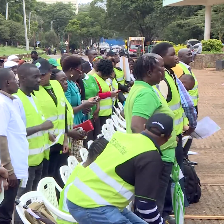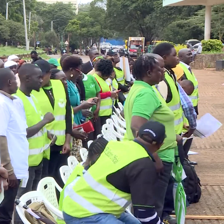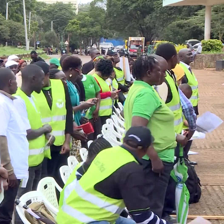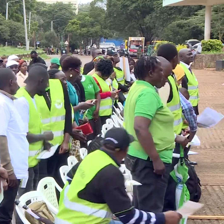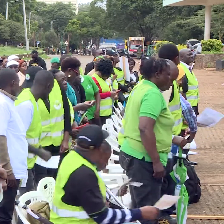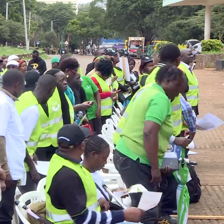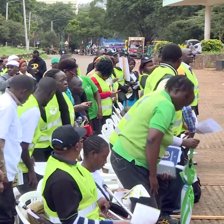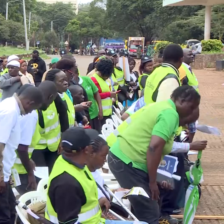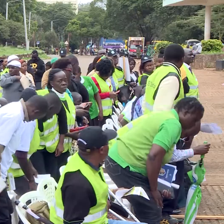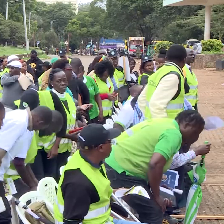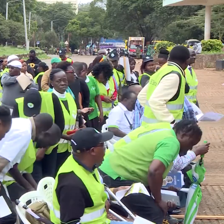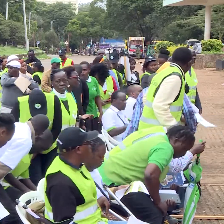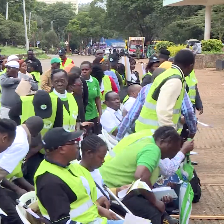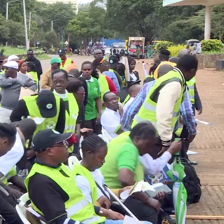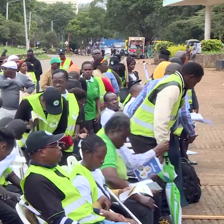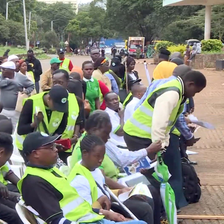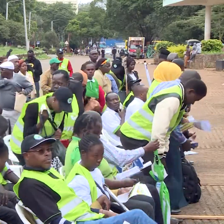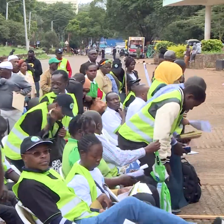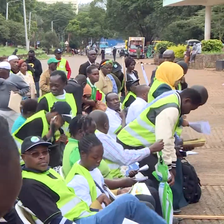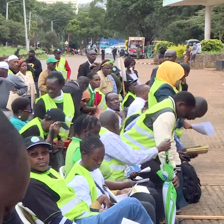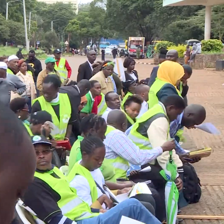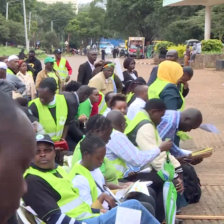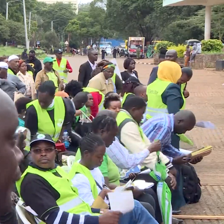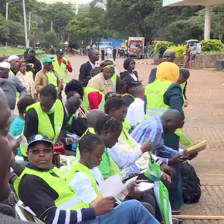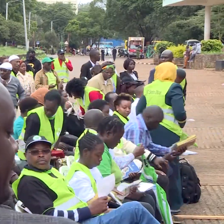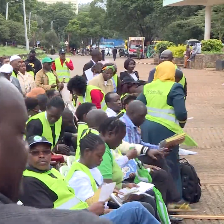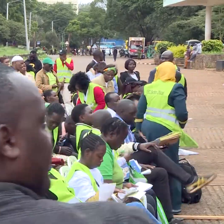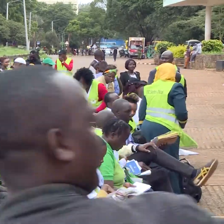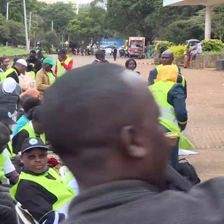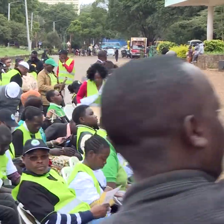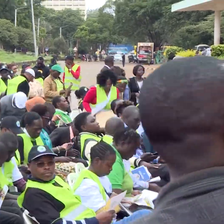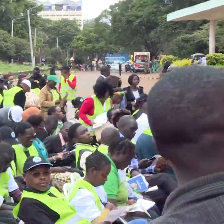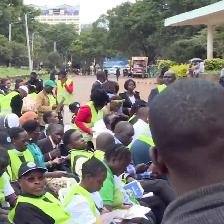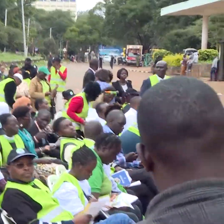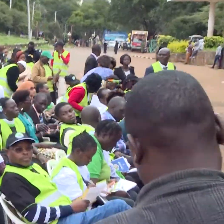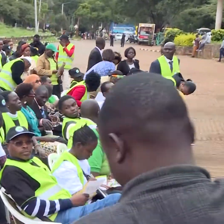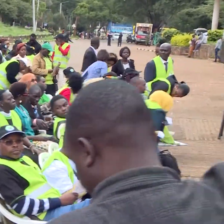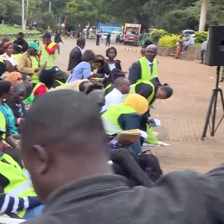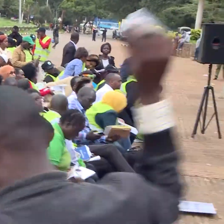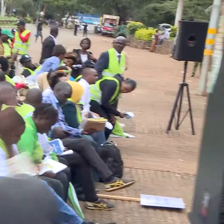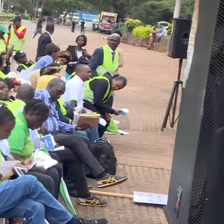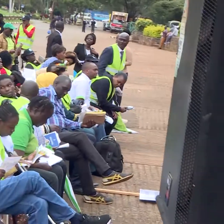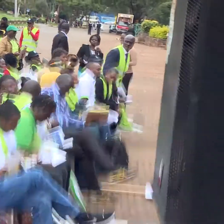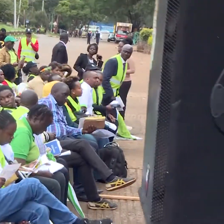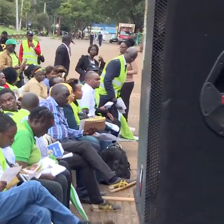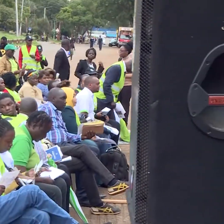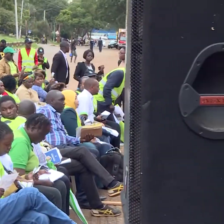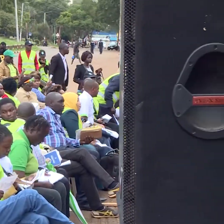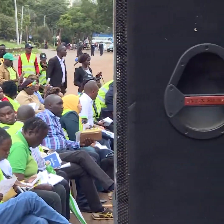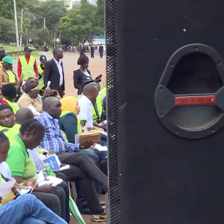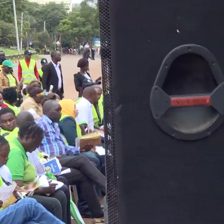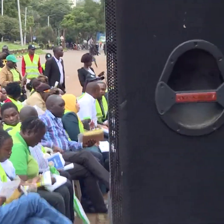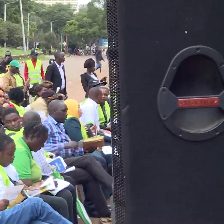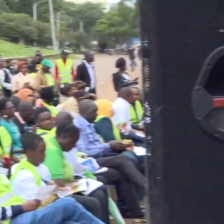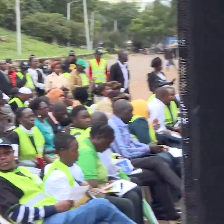of thanks to the Commission and the Chairman and Commissioners for their steadfast guidance and support and leadership throughout